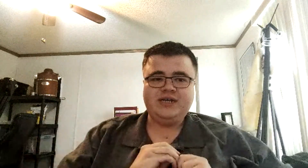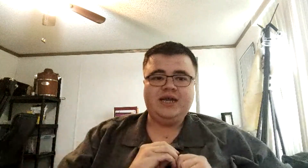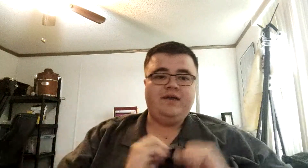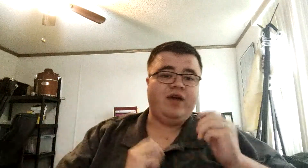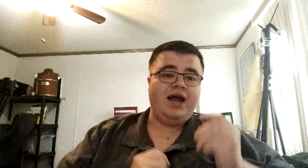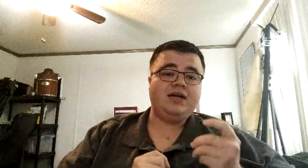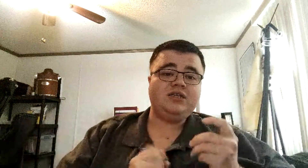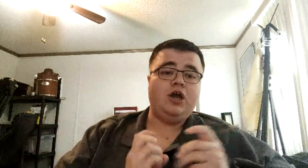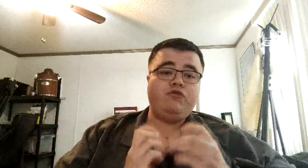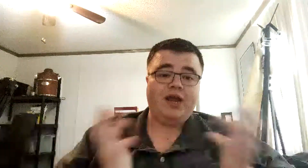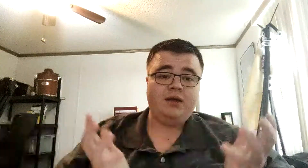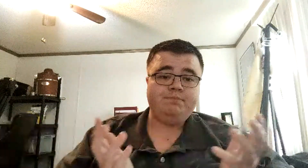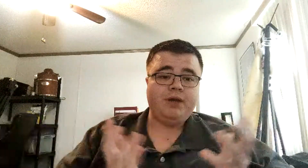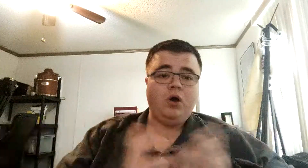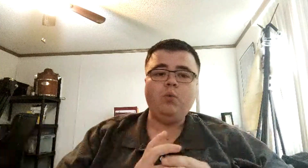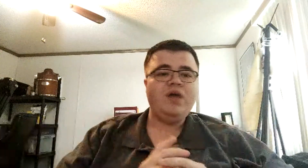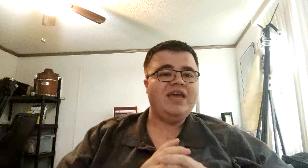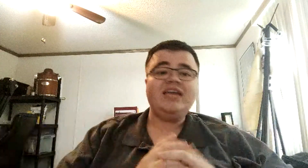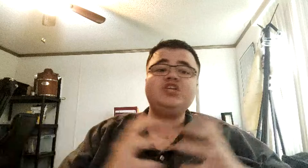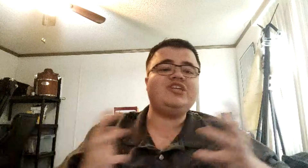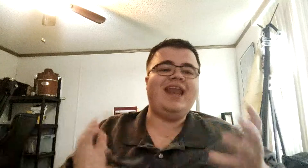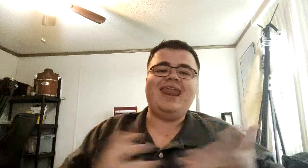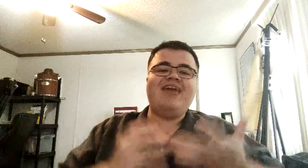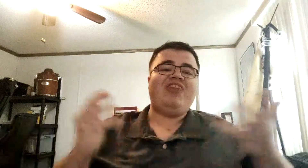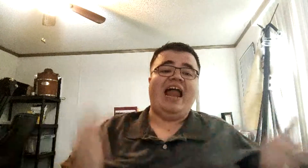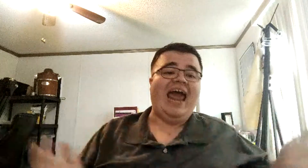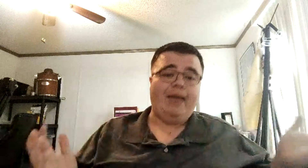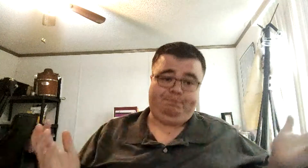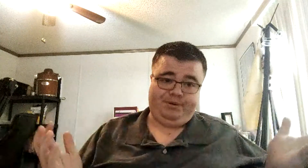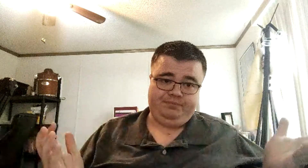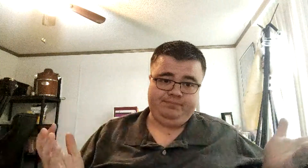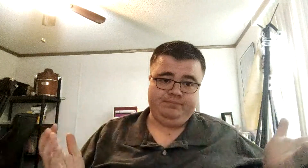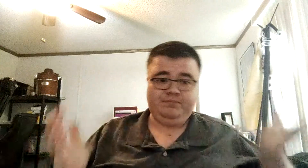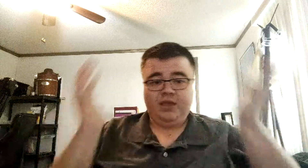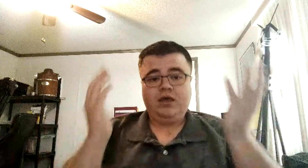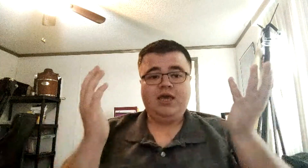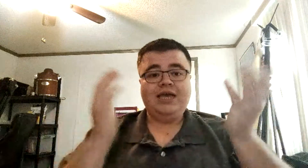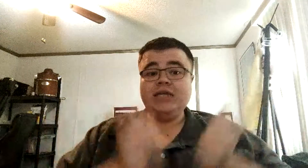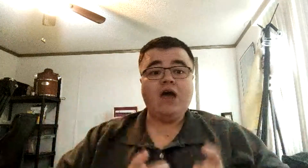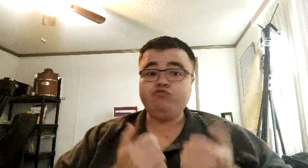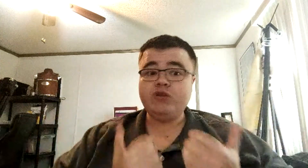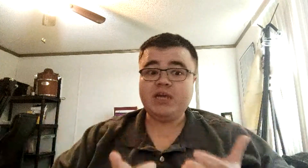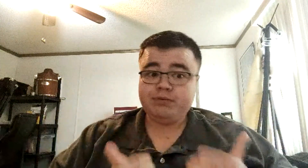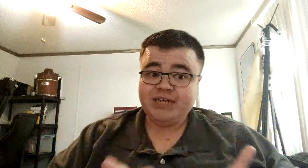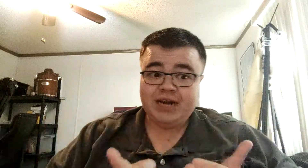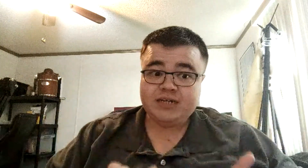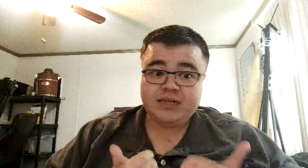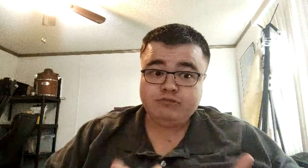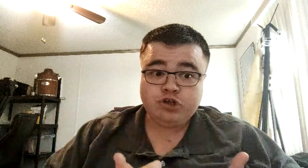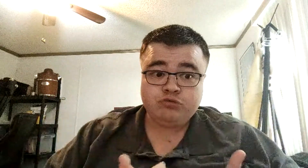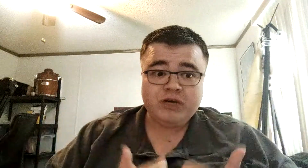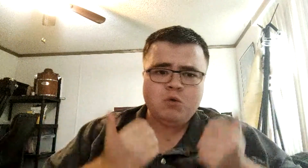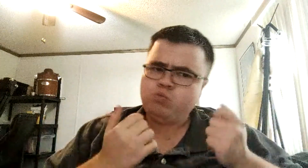unfortunately, of Alexander Graham Bell, he just let that happen. And I really protected them children, which